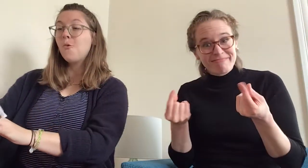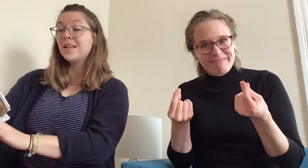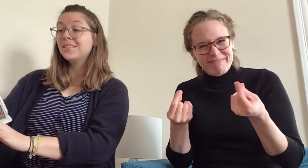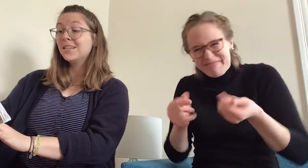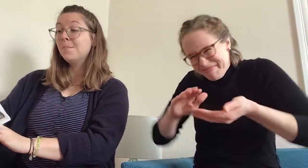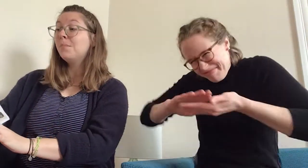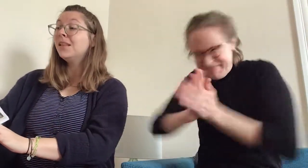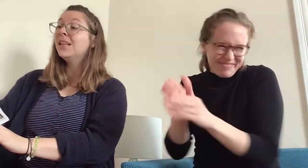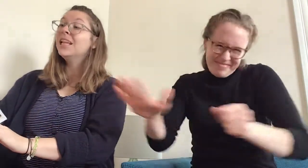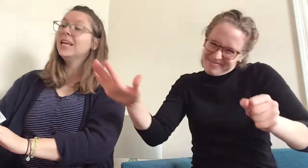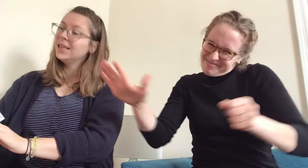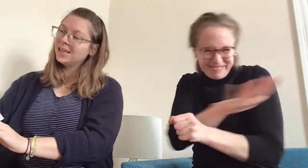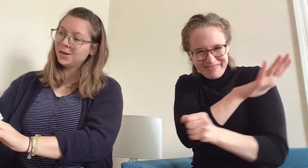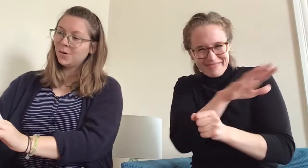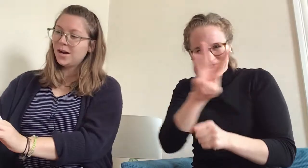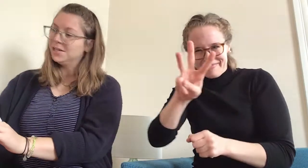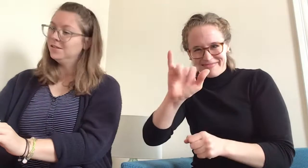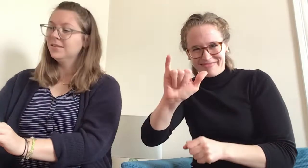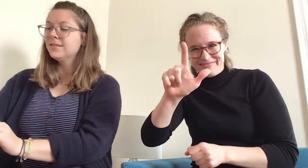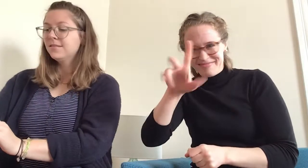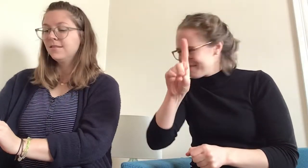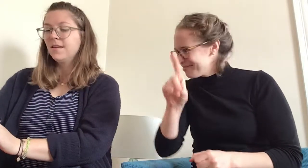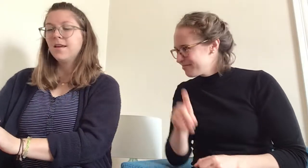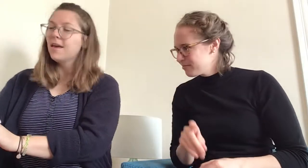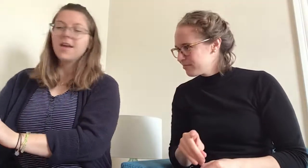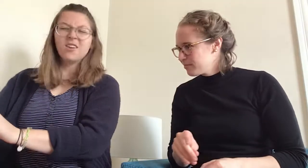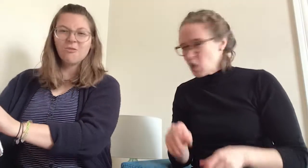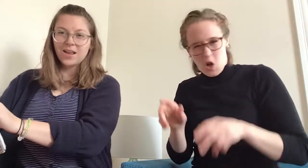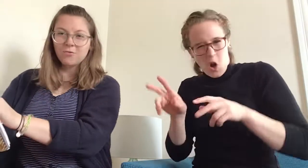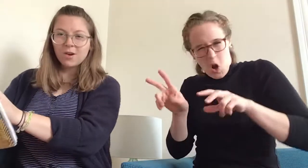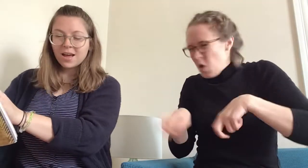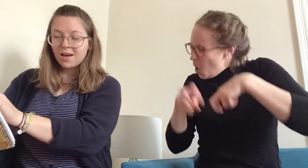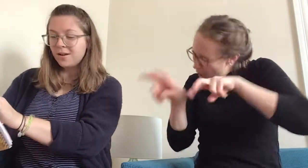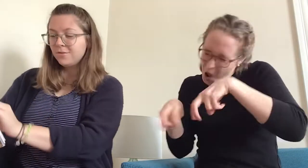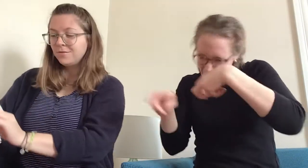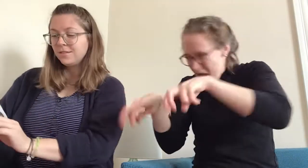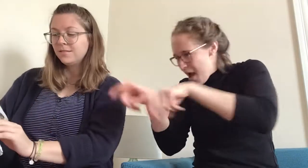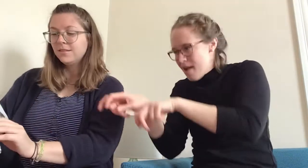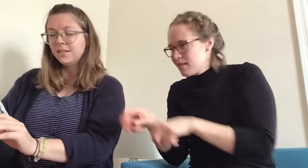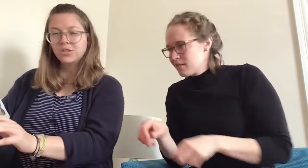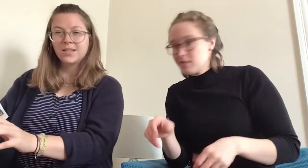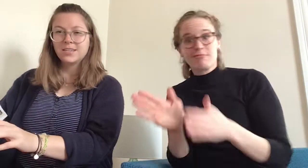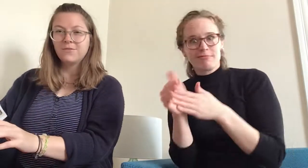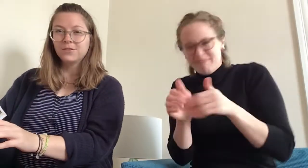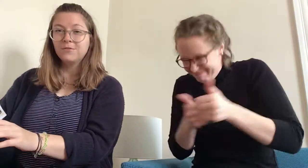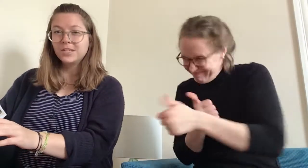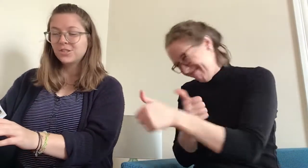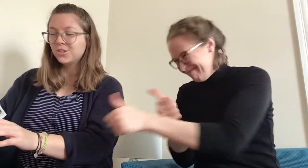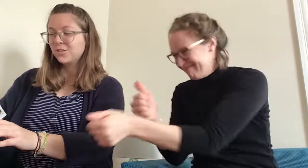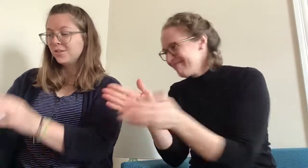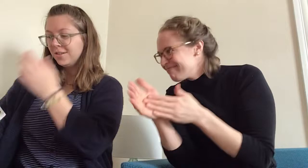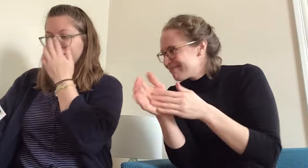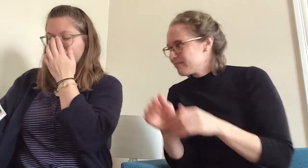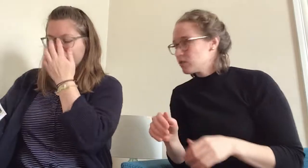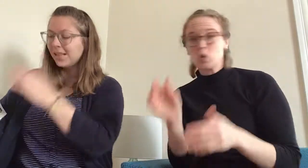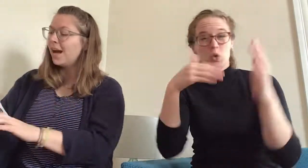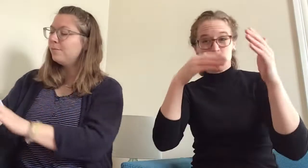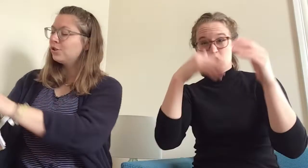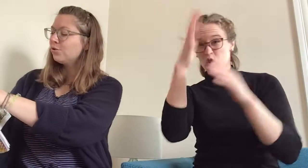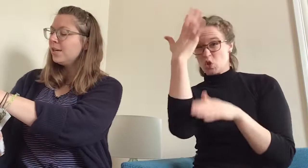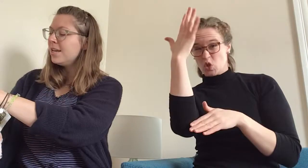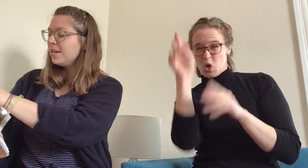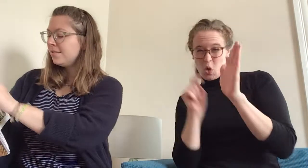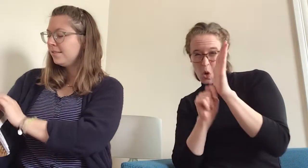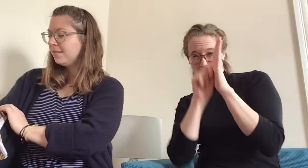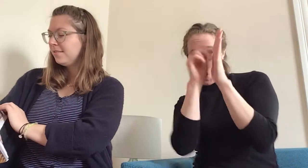He went completely wild. He ran around, he chased after fish, he